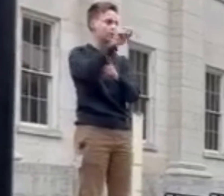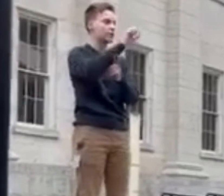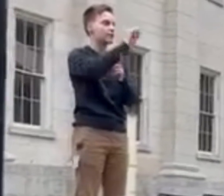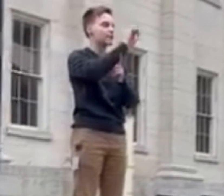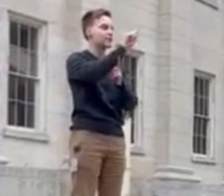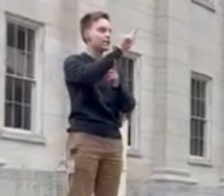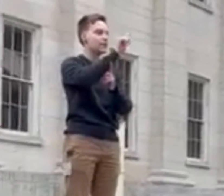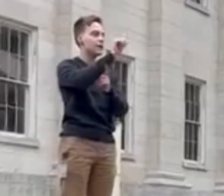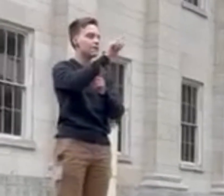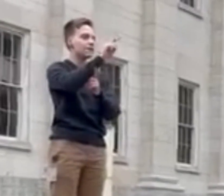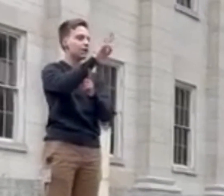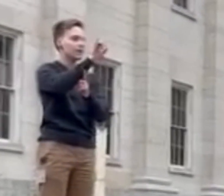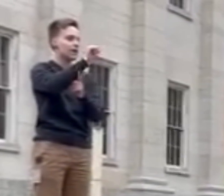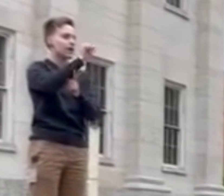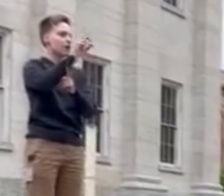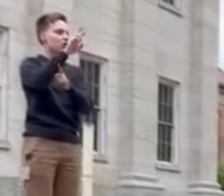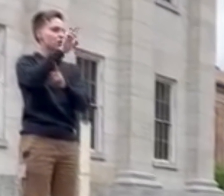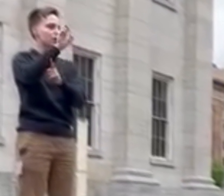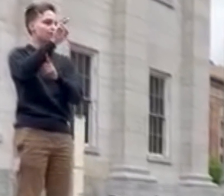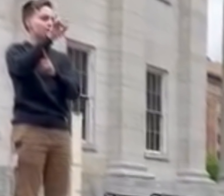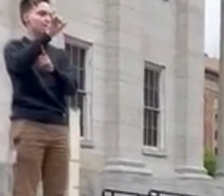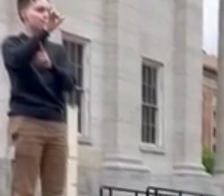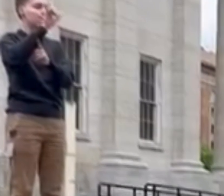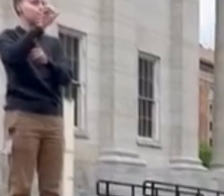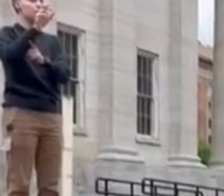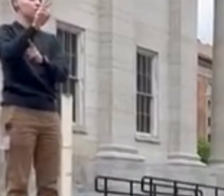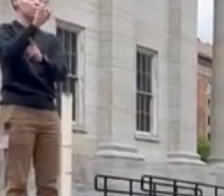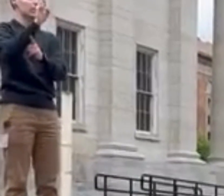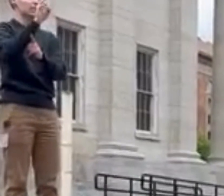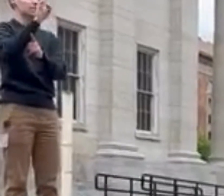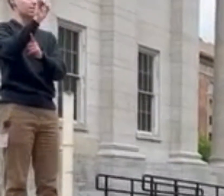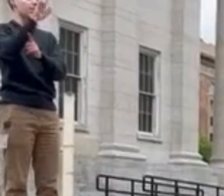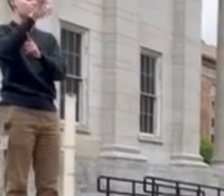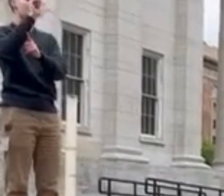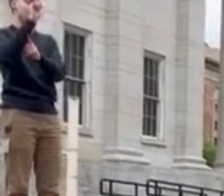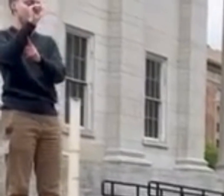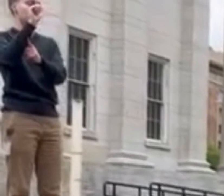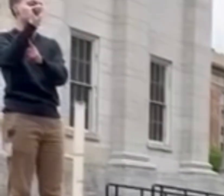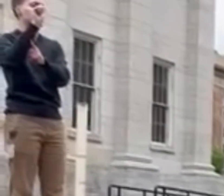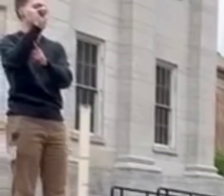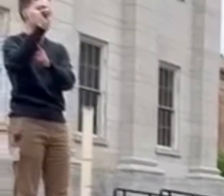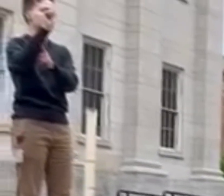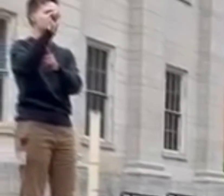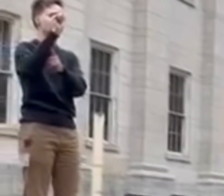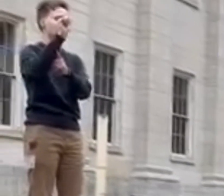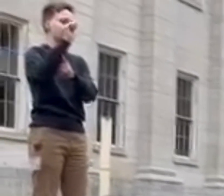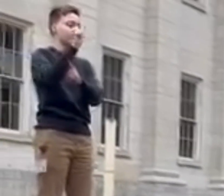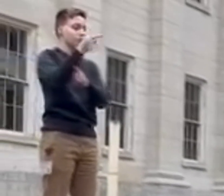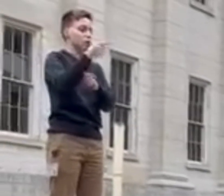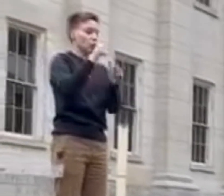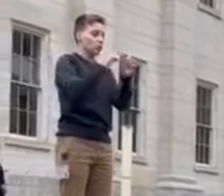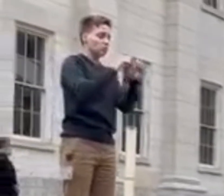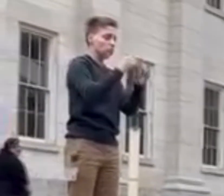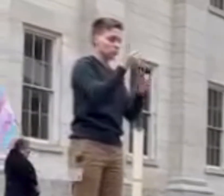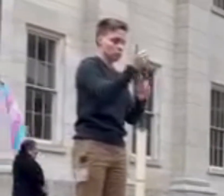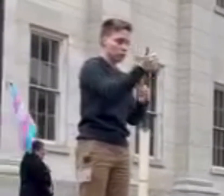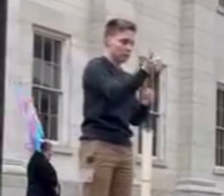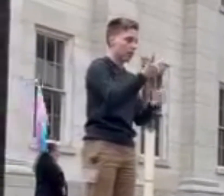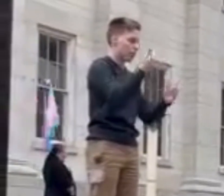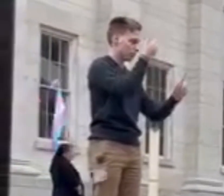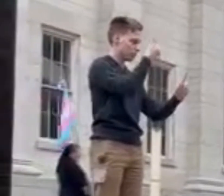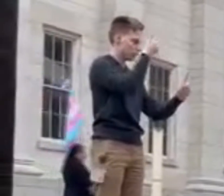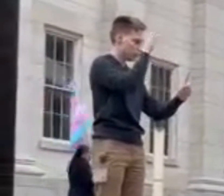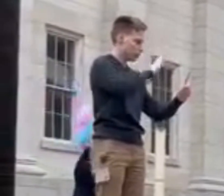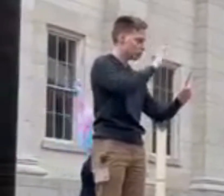Sylvia Rivera. These are all, and let me tell you, you can go through, take some time and look, but these are